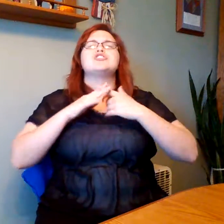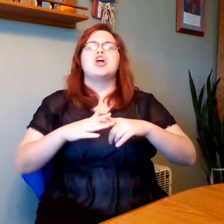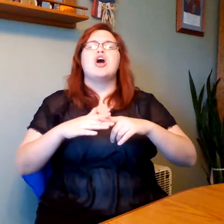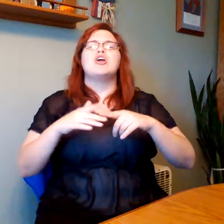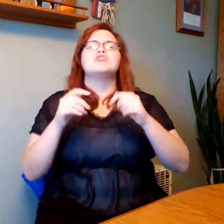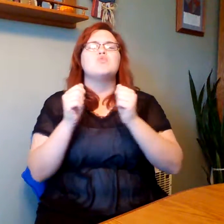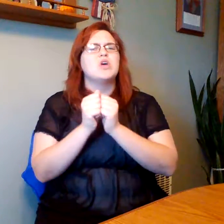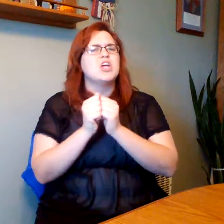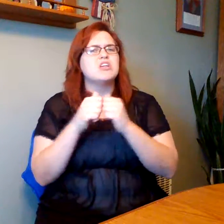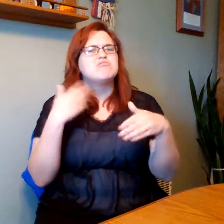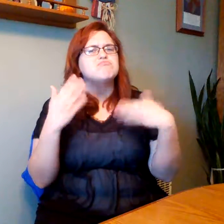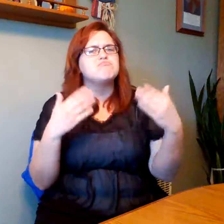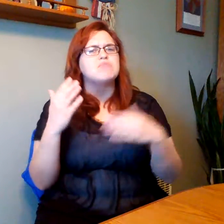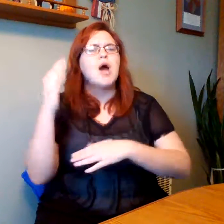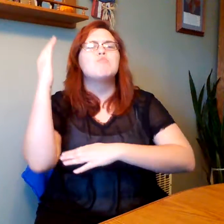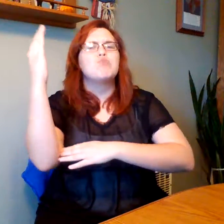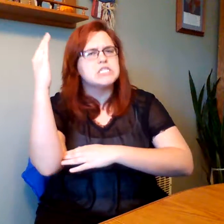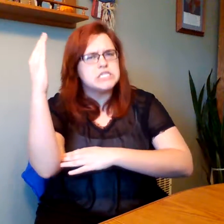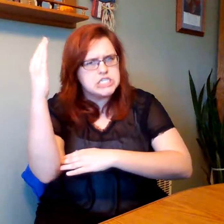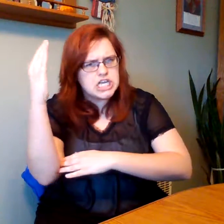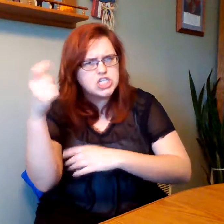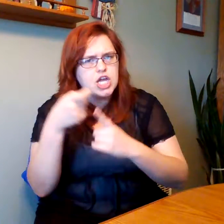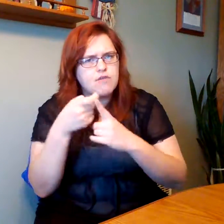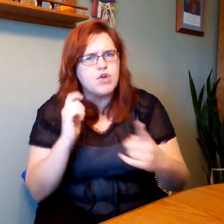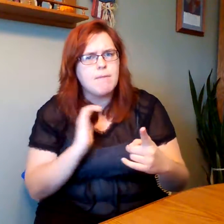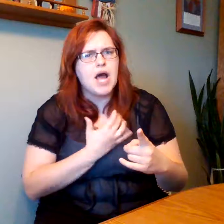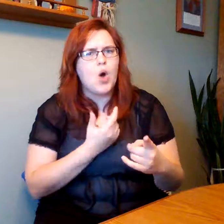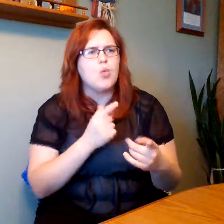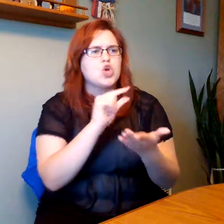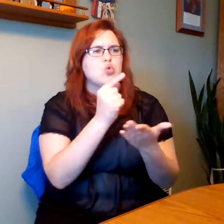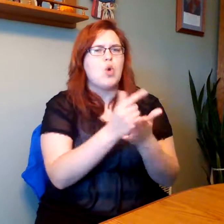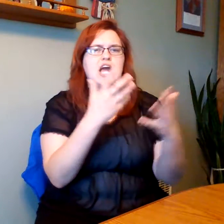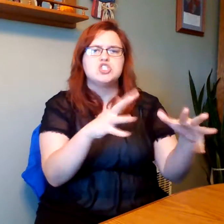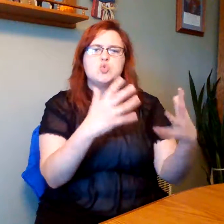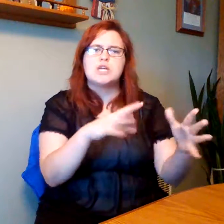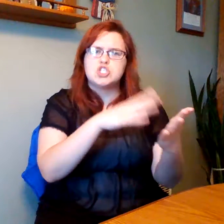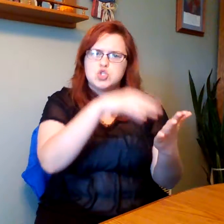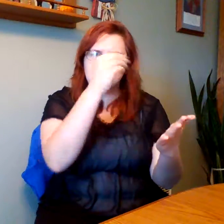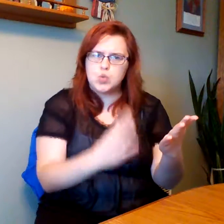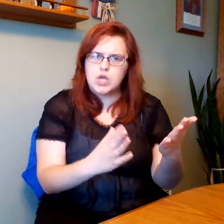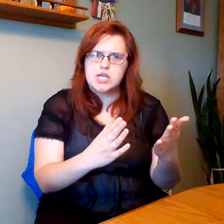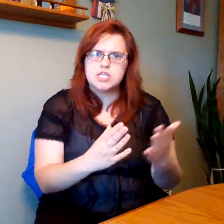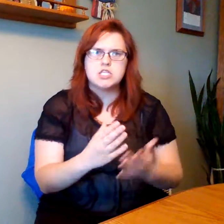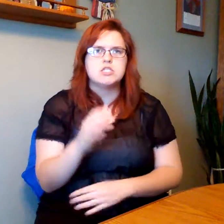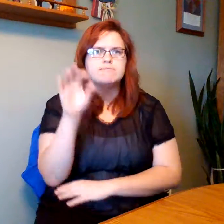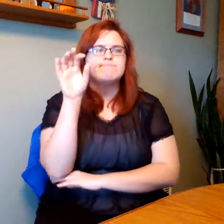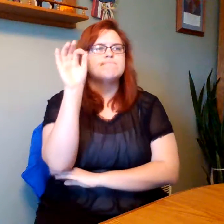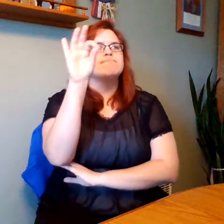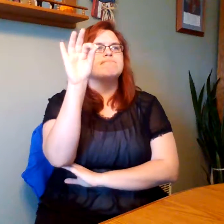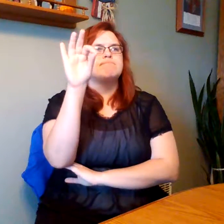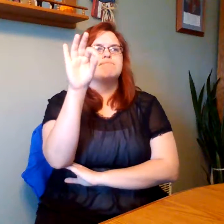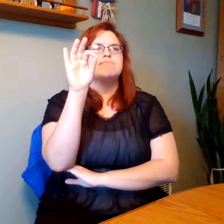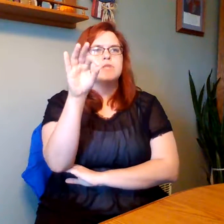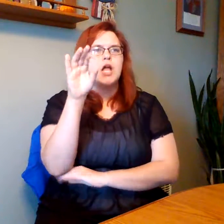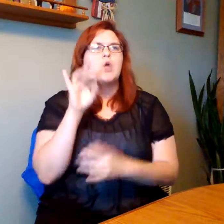some kind of presentation by the graduate student on some topic that's relevant to what we're doing in class, followed by